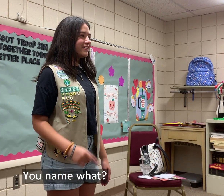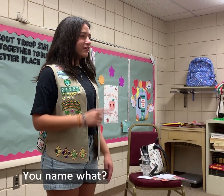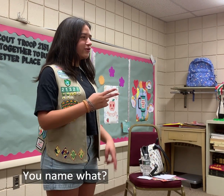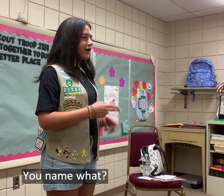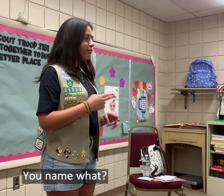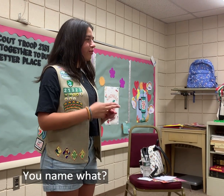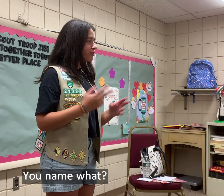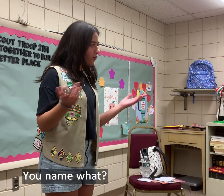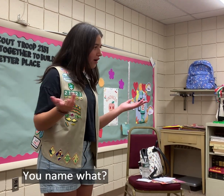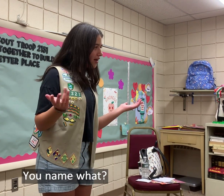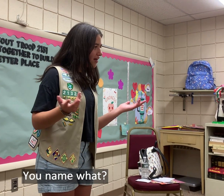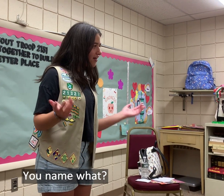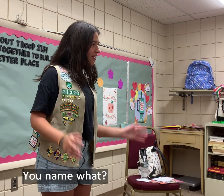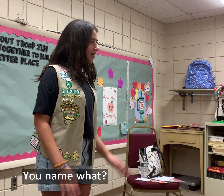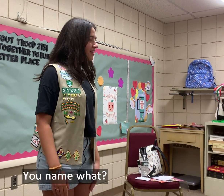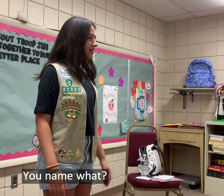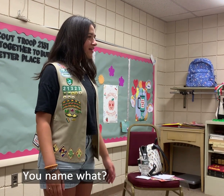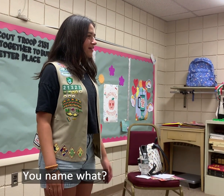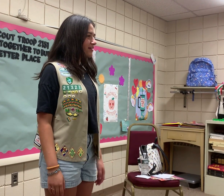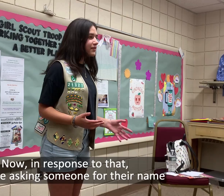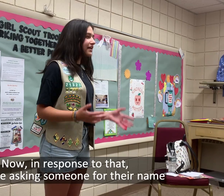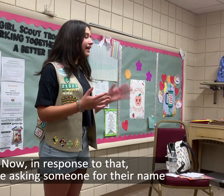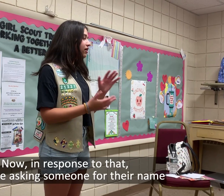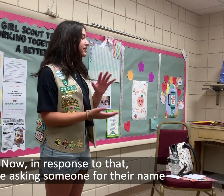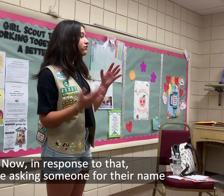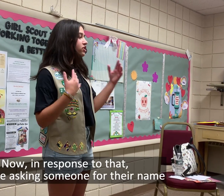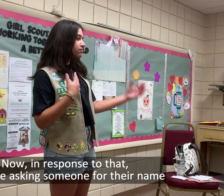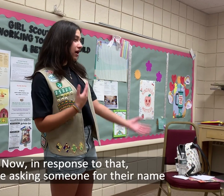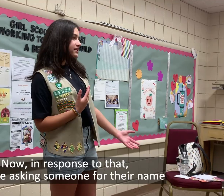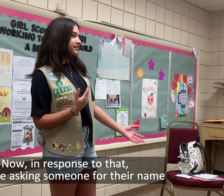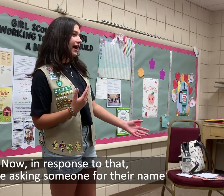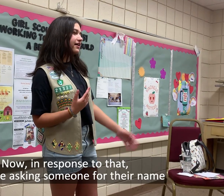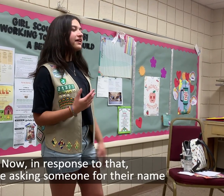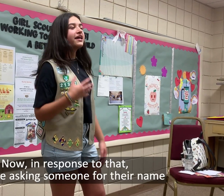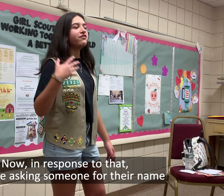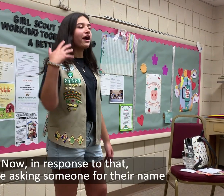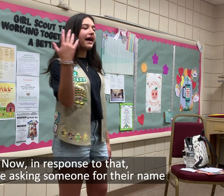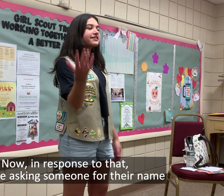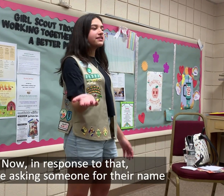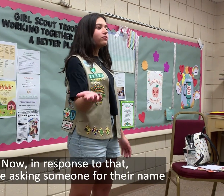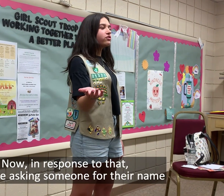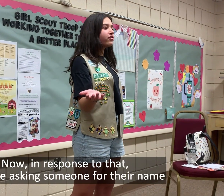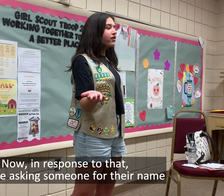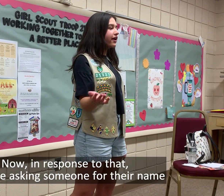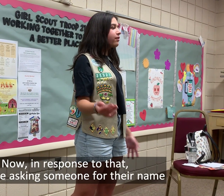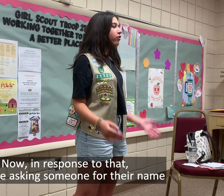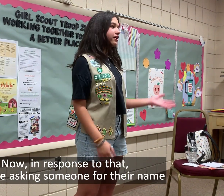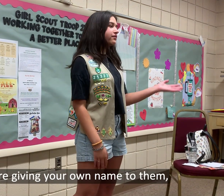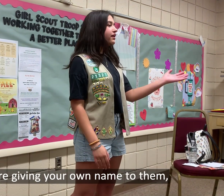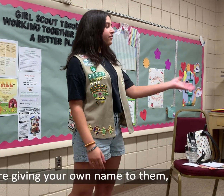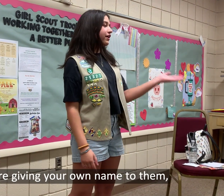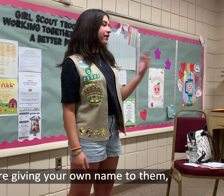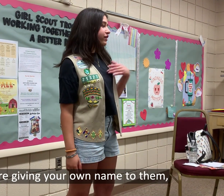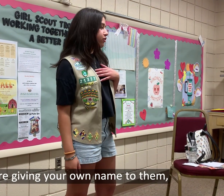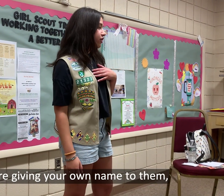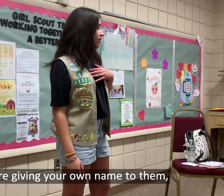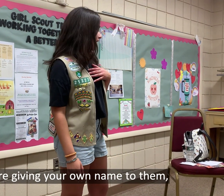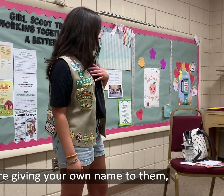You name what? Now, in response to that, if you're asking someone for their name, or they're giving you your name, or